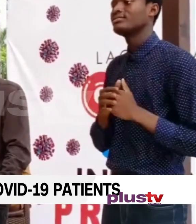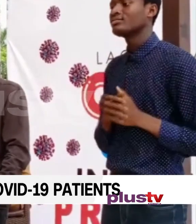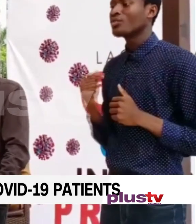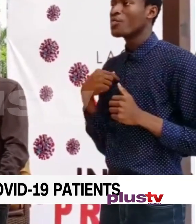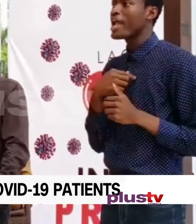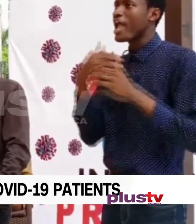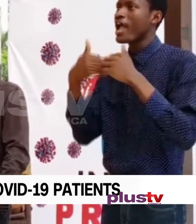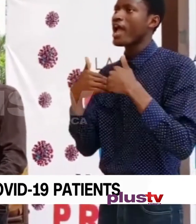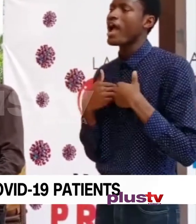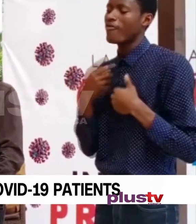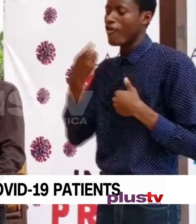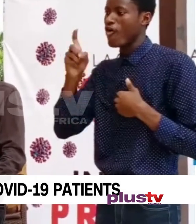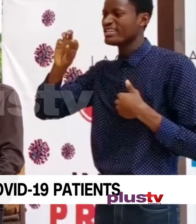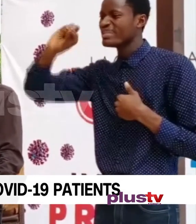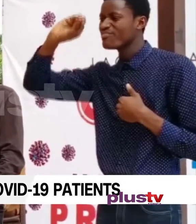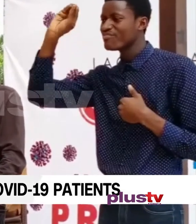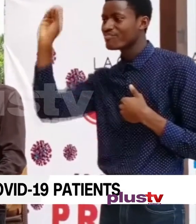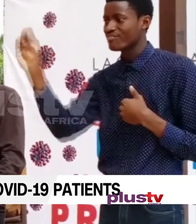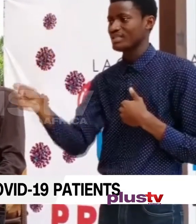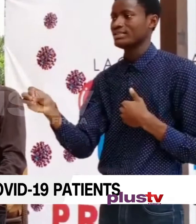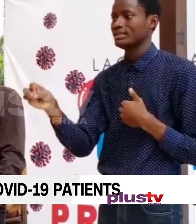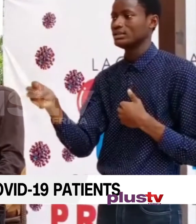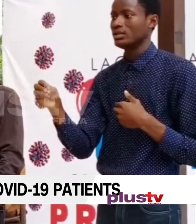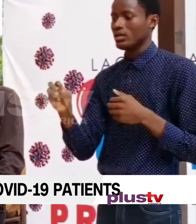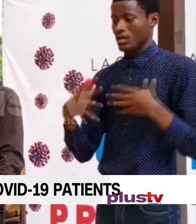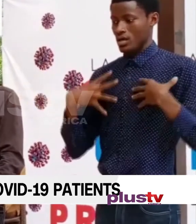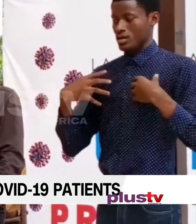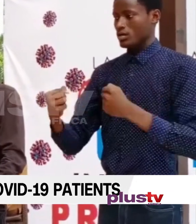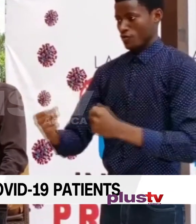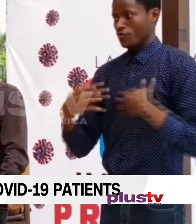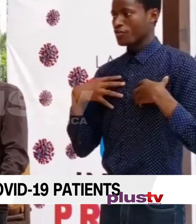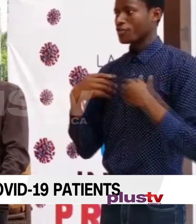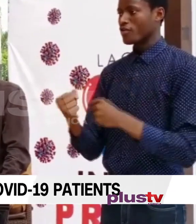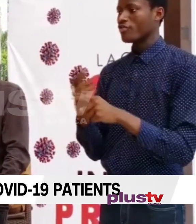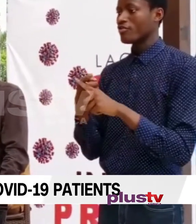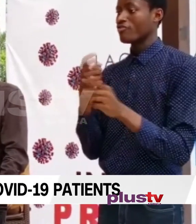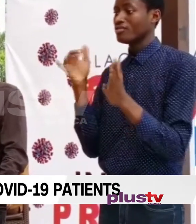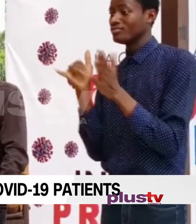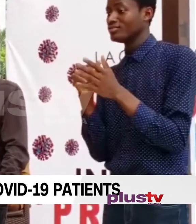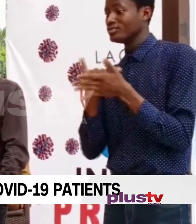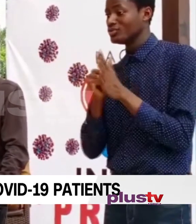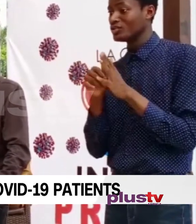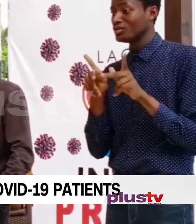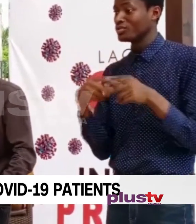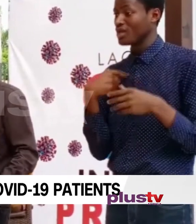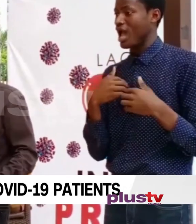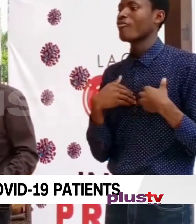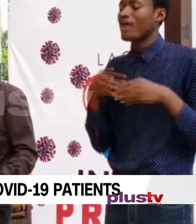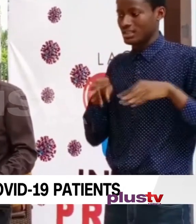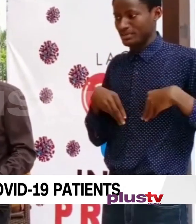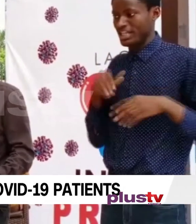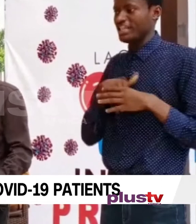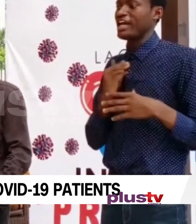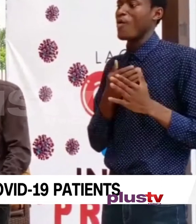we have had 100% recovery from the cases that we have admitted at